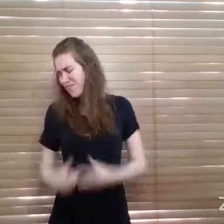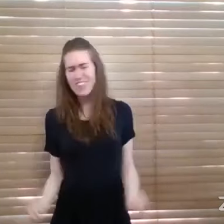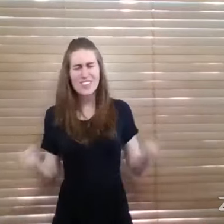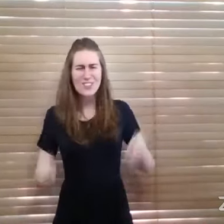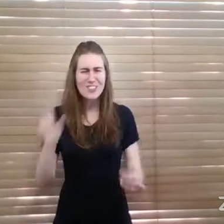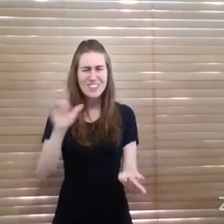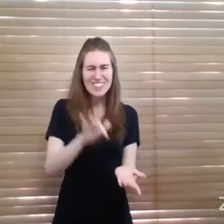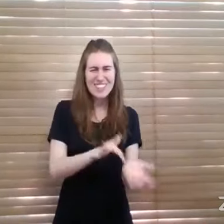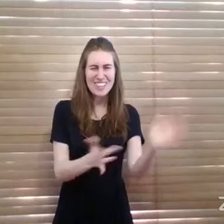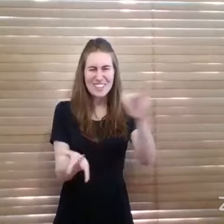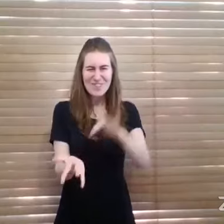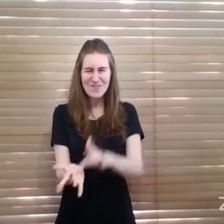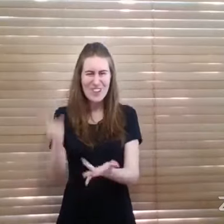lost.